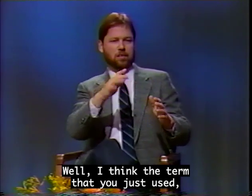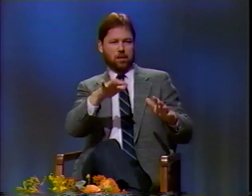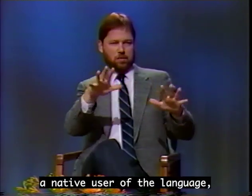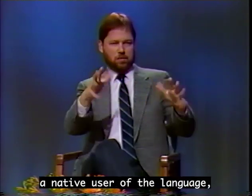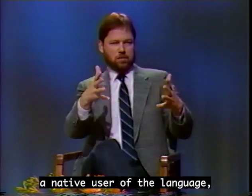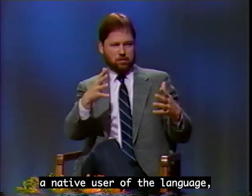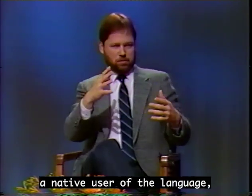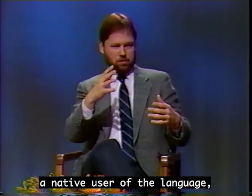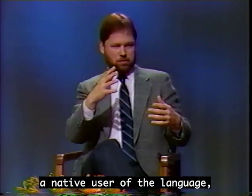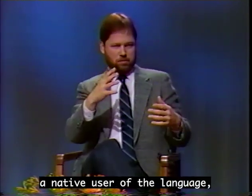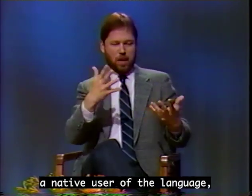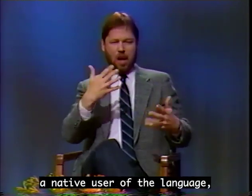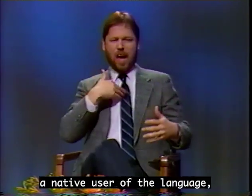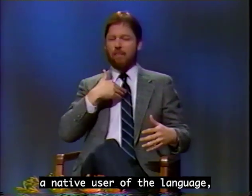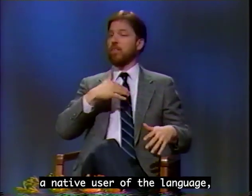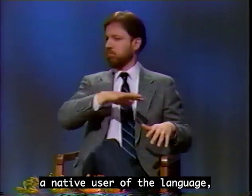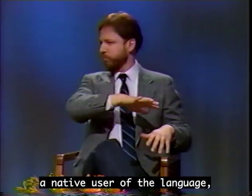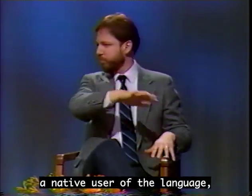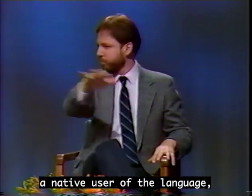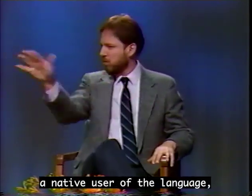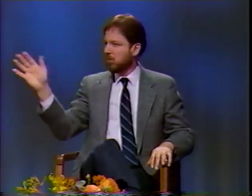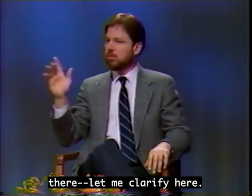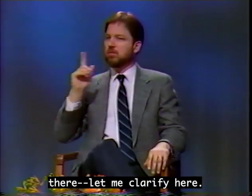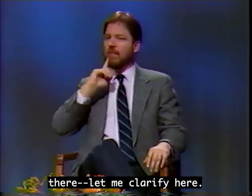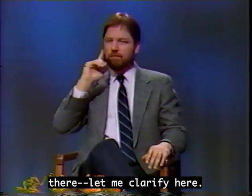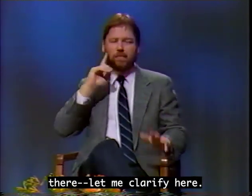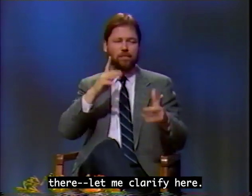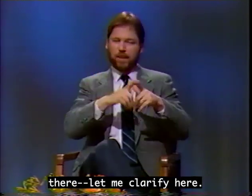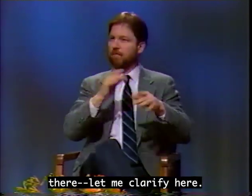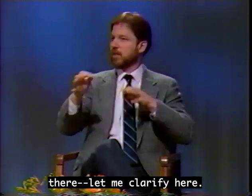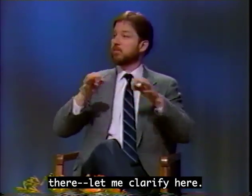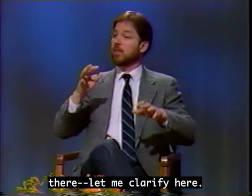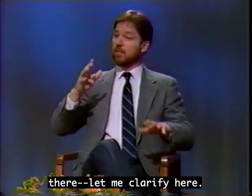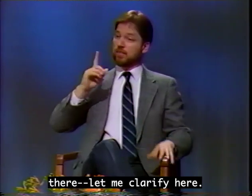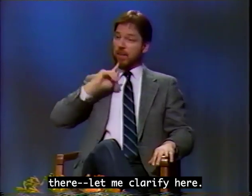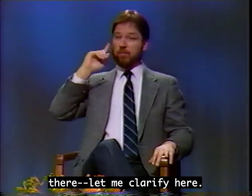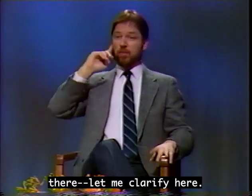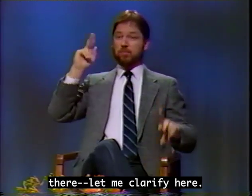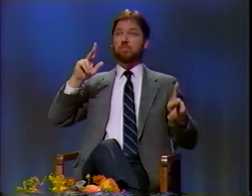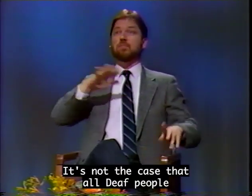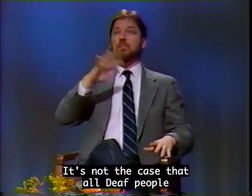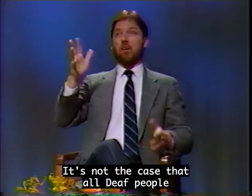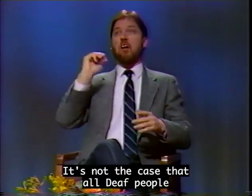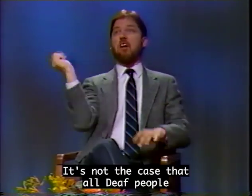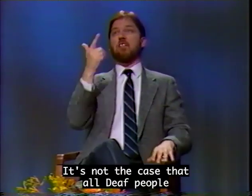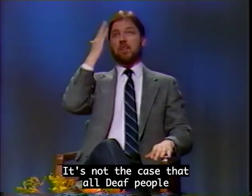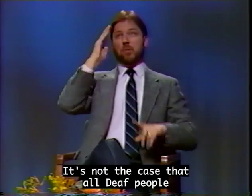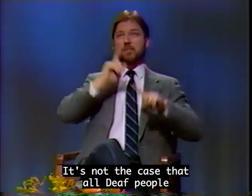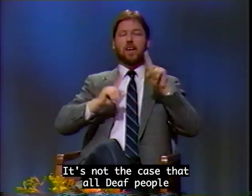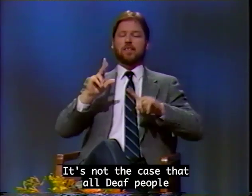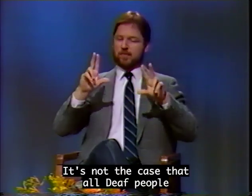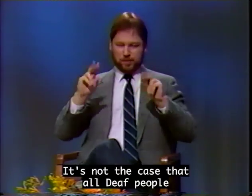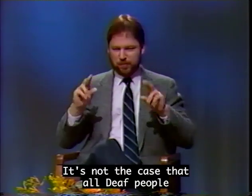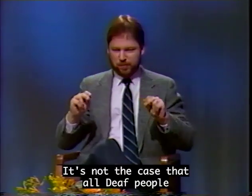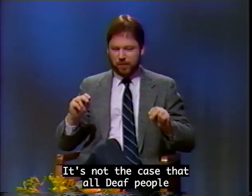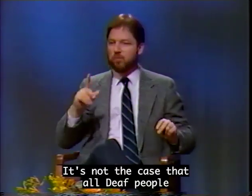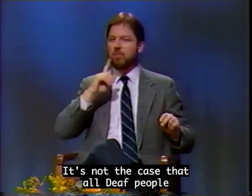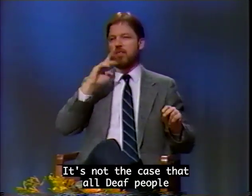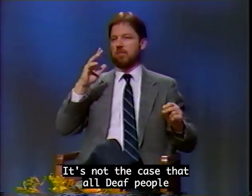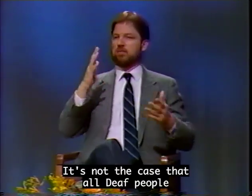use, a native user of the language, there, let me clarify here. There, it's not the case that all